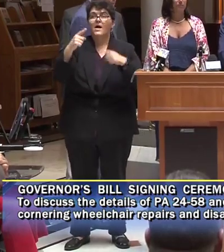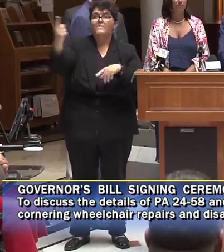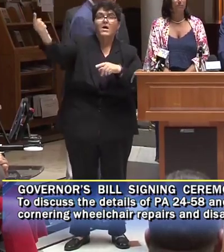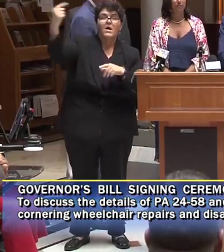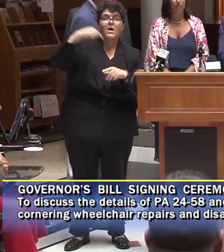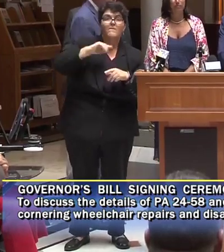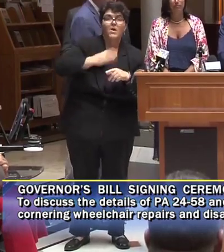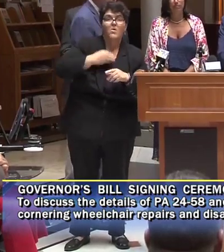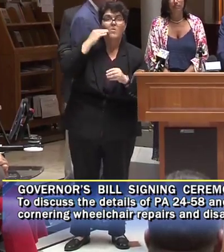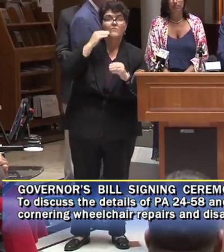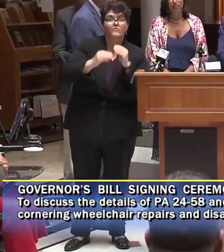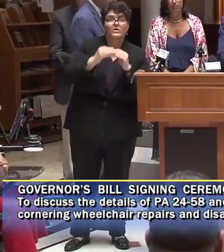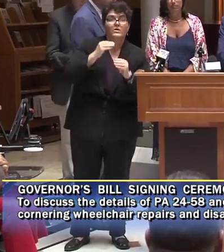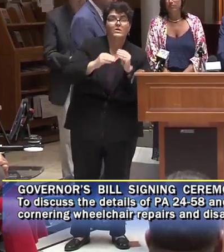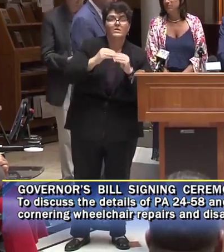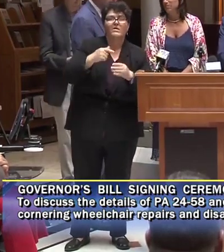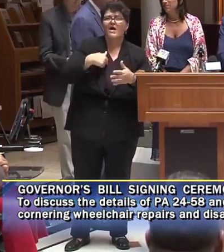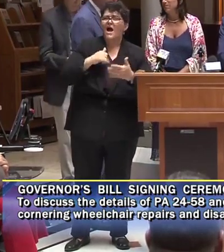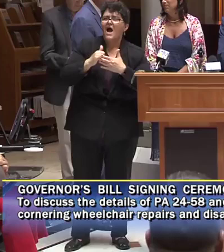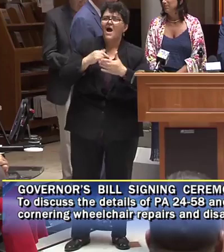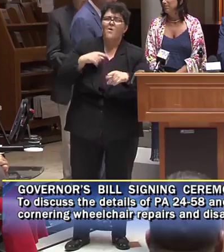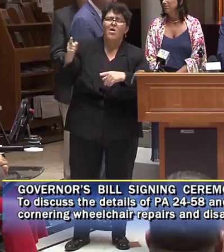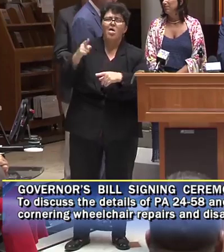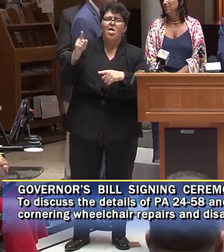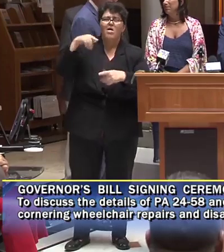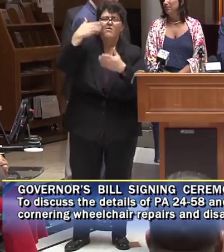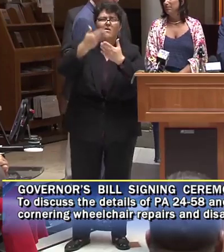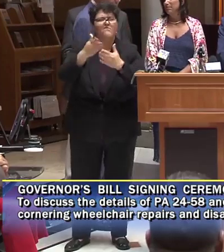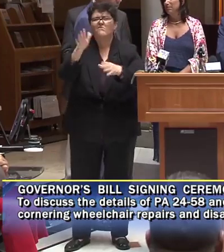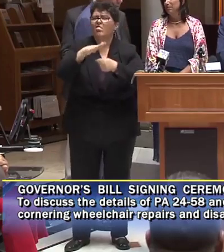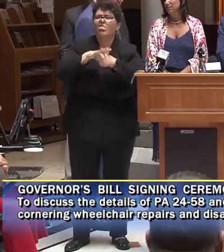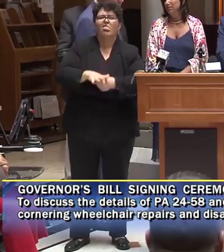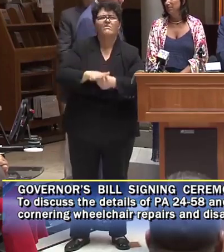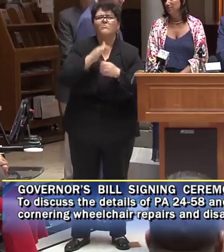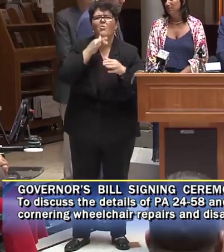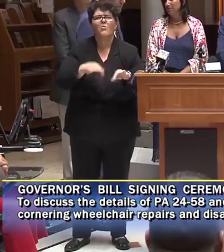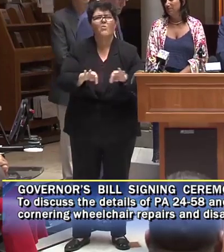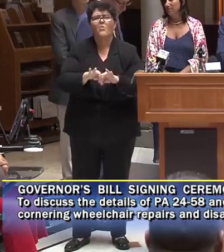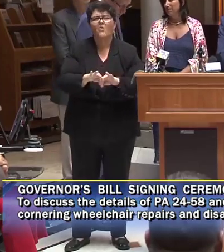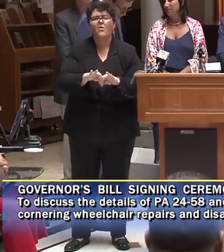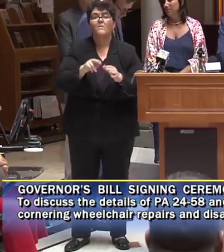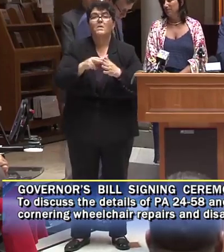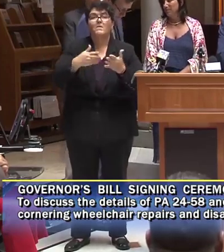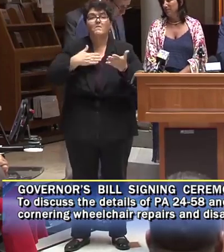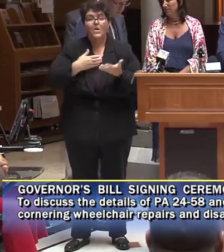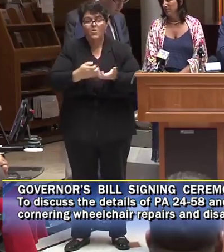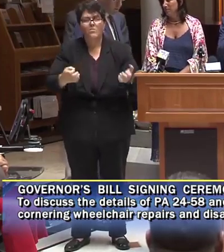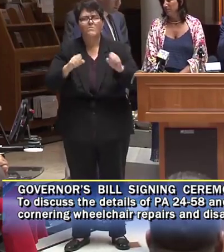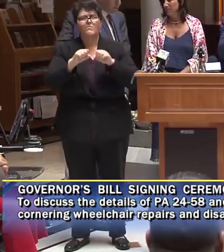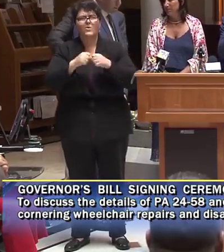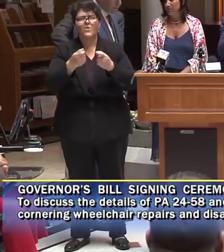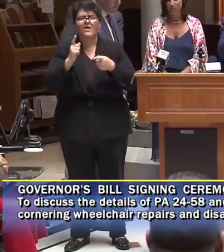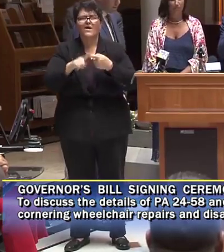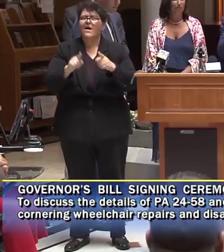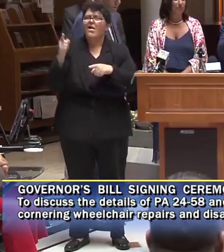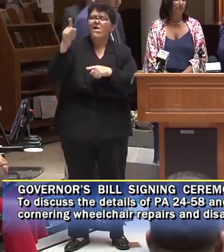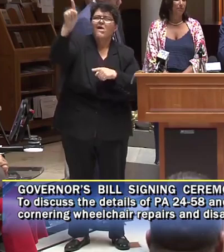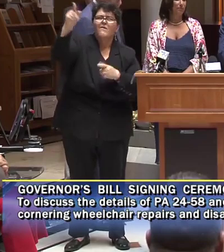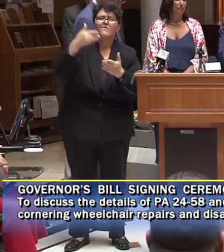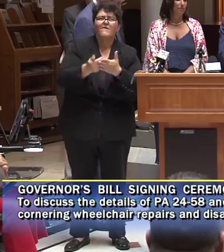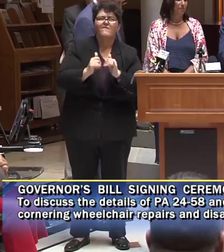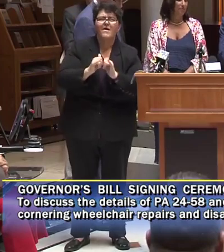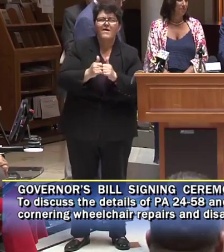to travel across the state with broken equipment into shops for faster service. Responses for repair